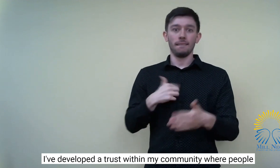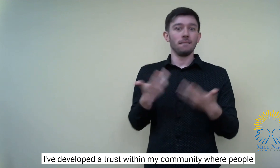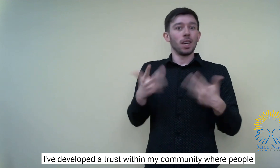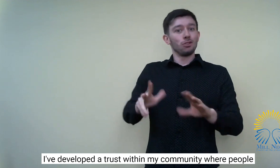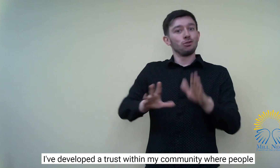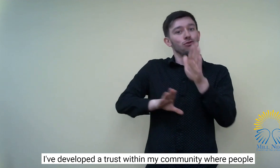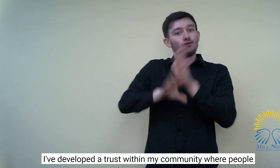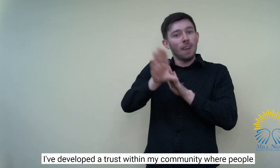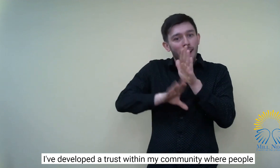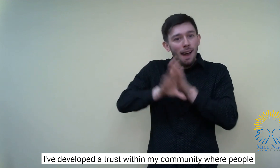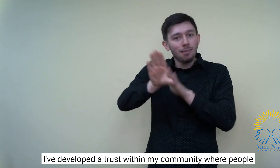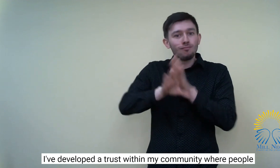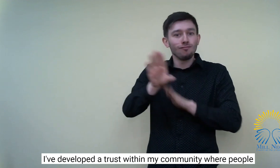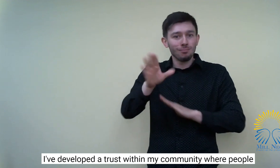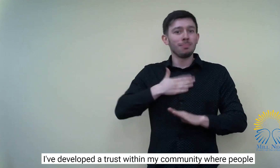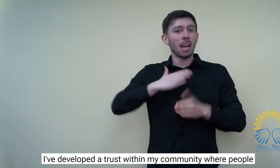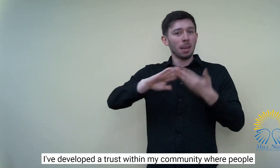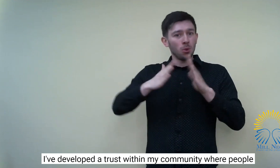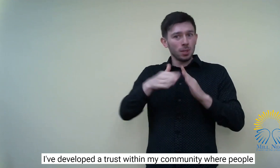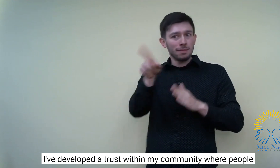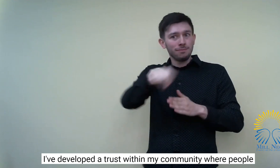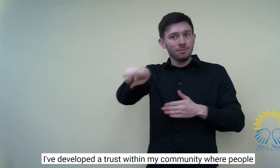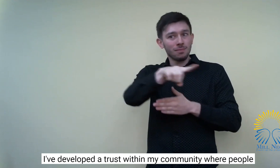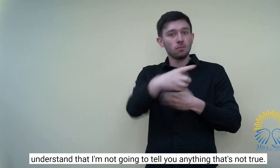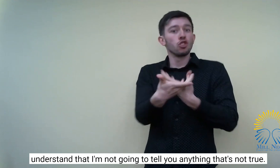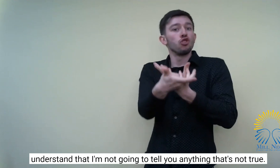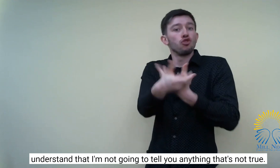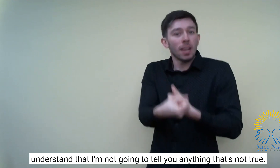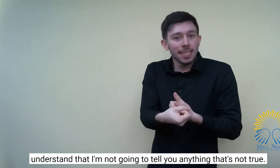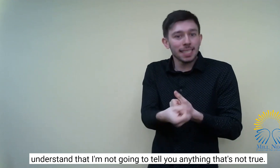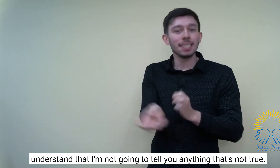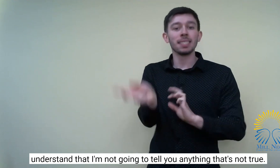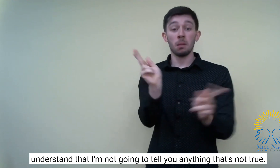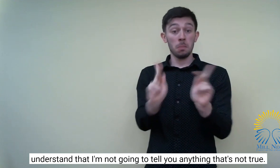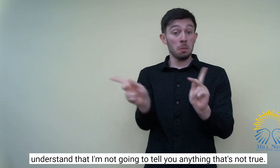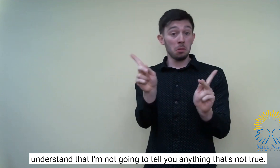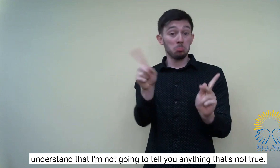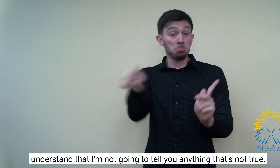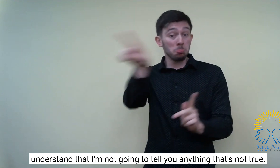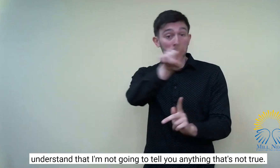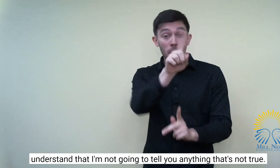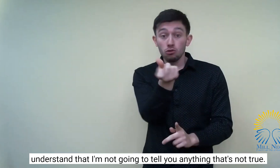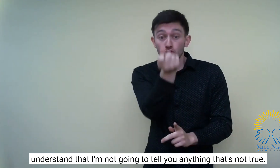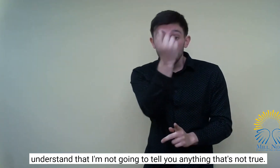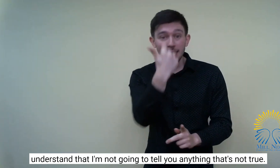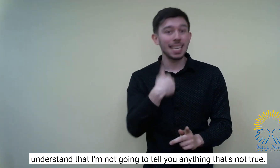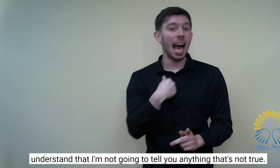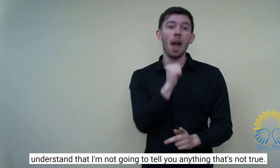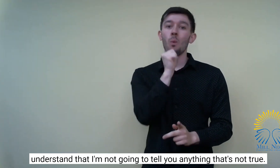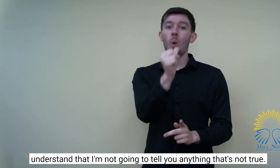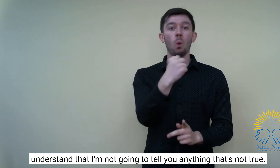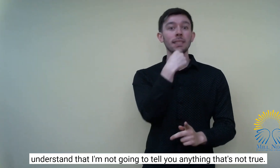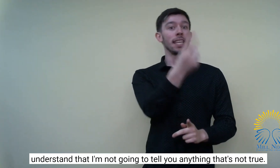a trust within my community where people understand that I'm not going to tell you anything that's not